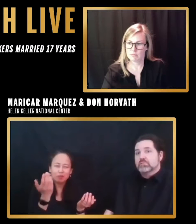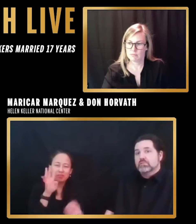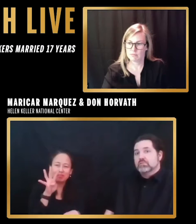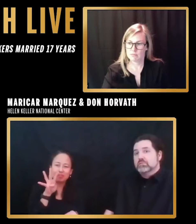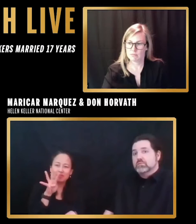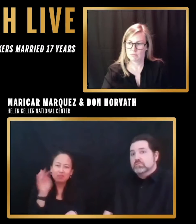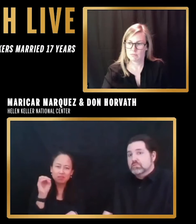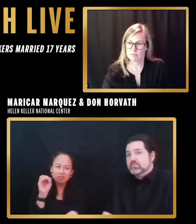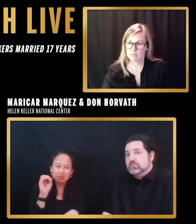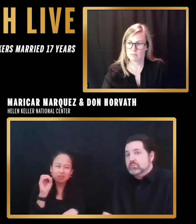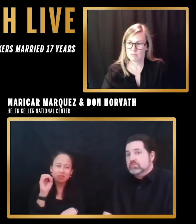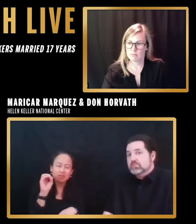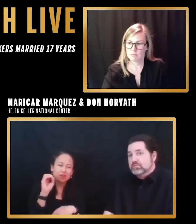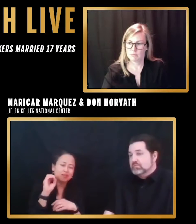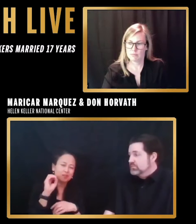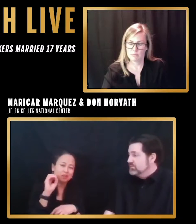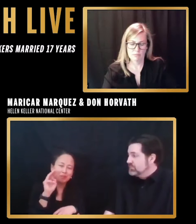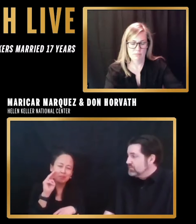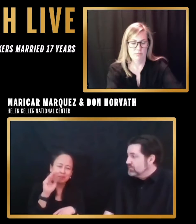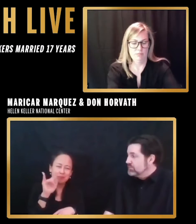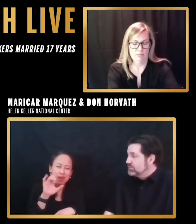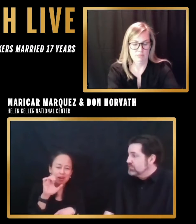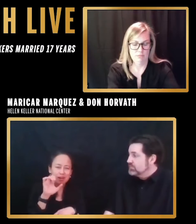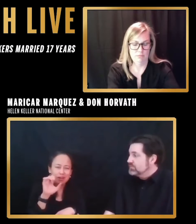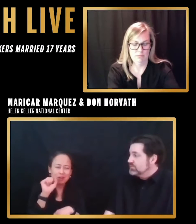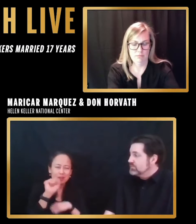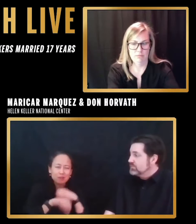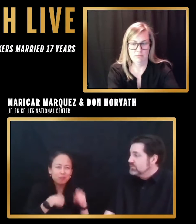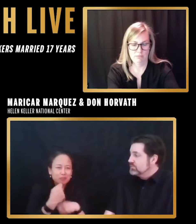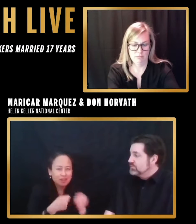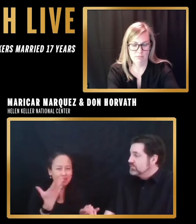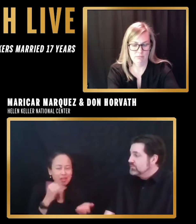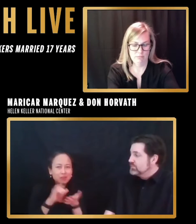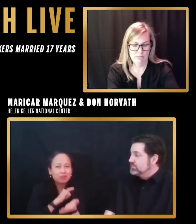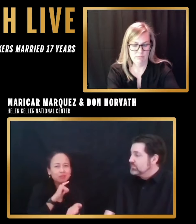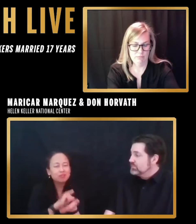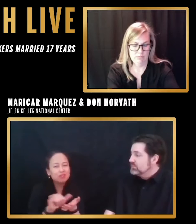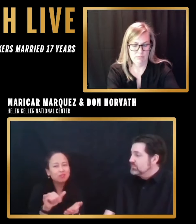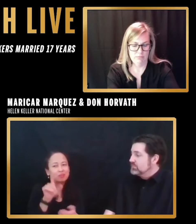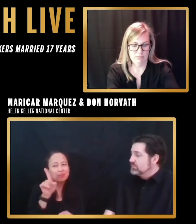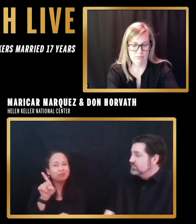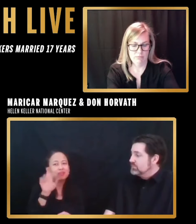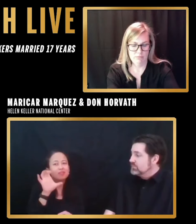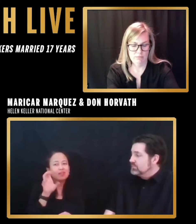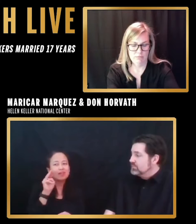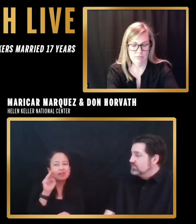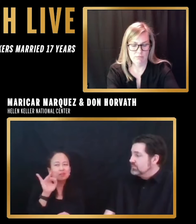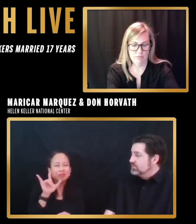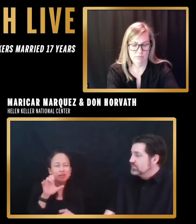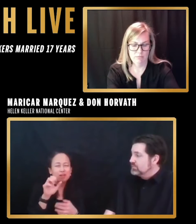to bike together. Don and I will go on 40-mile bike rides pretty